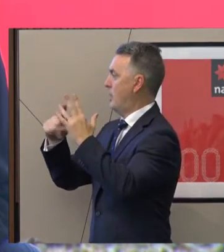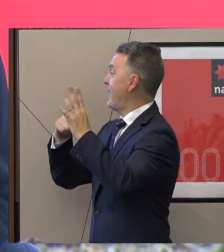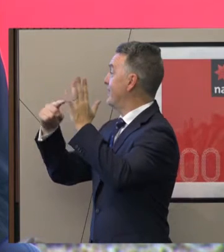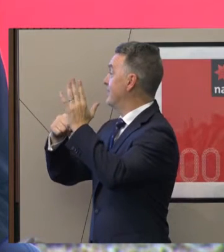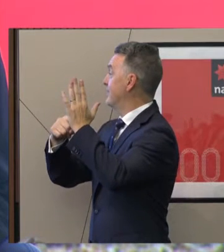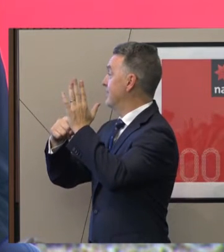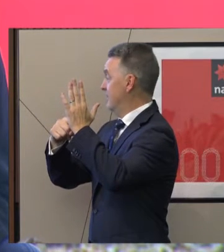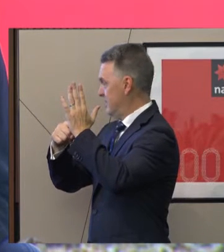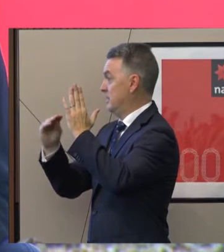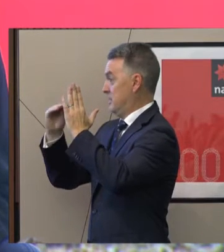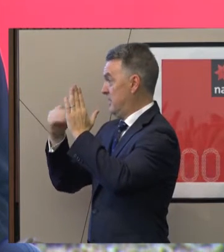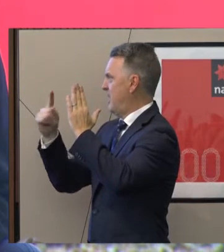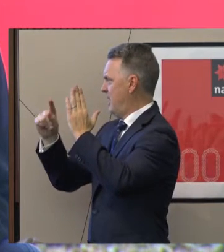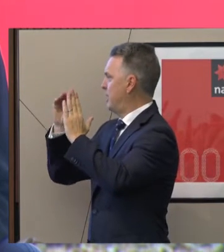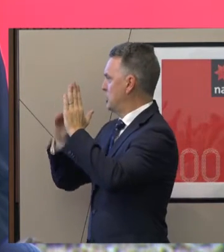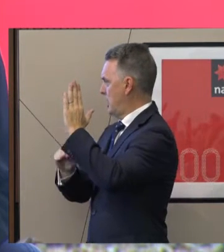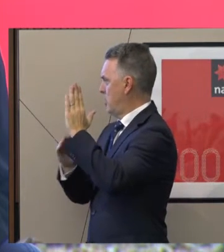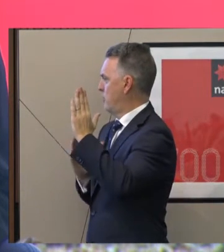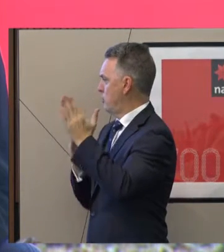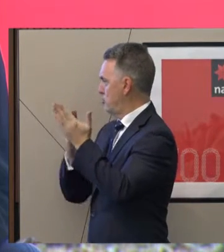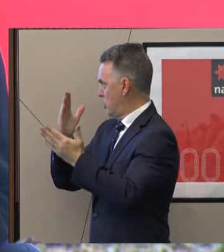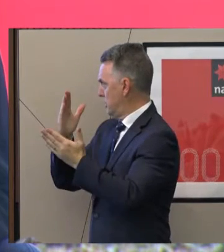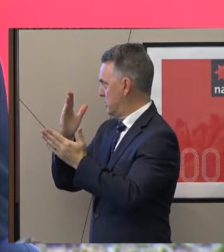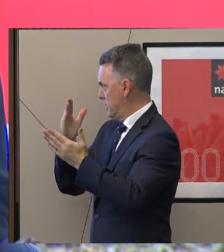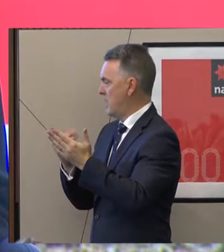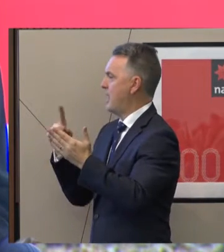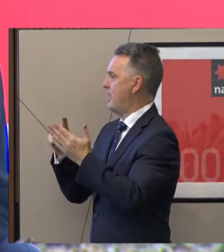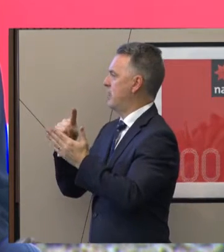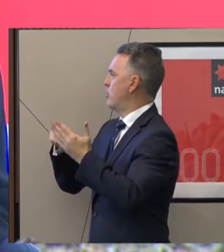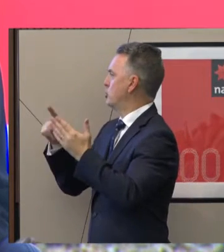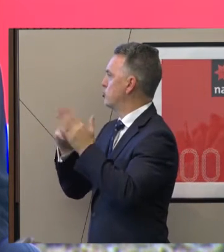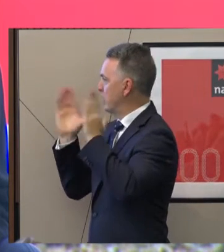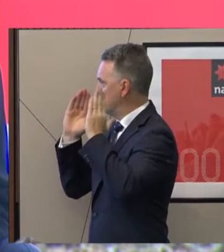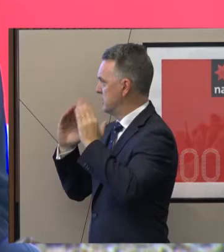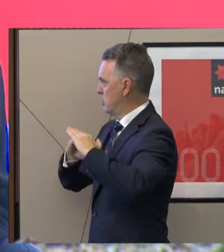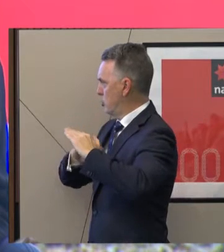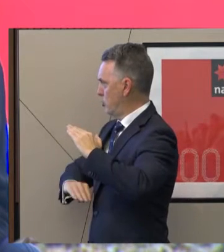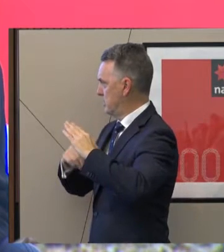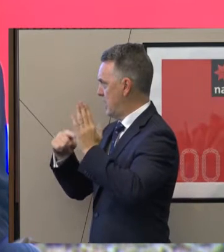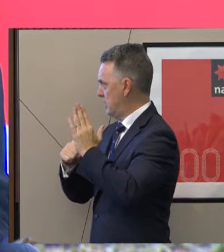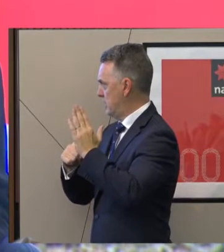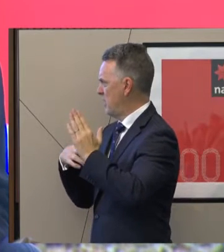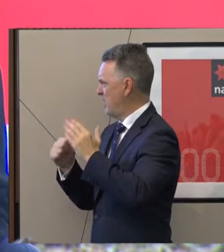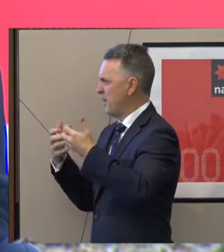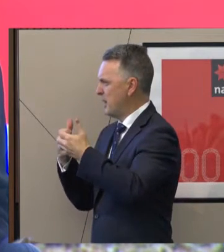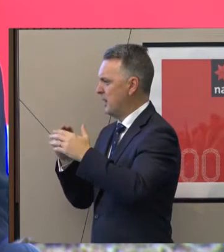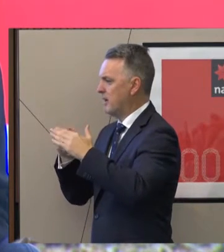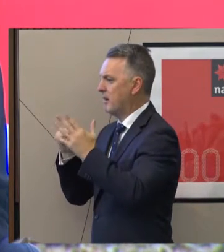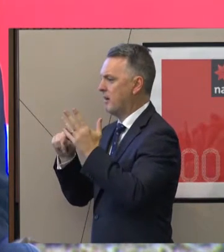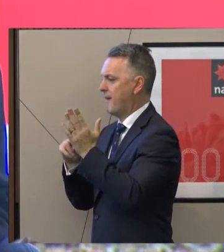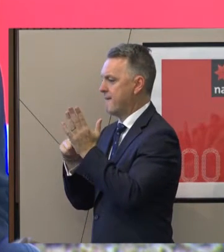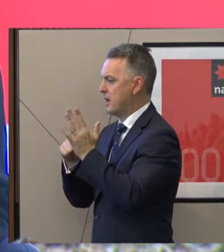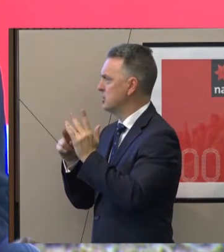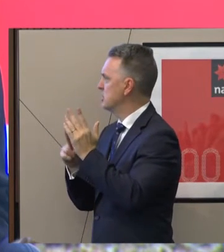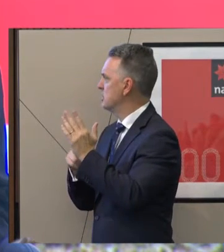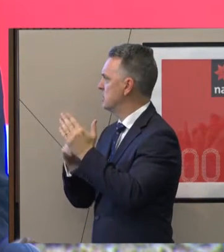well as the Charter of Human Rights and the Racial and Religious Tolerance Act. There are a number of different functions we have under those